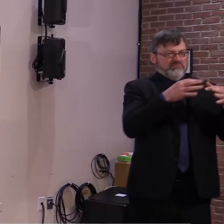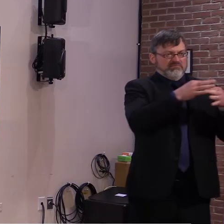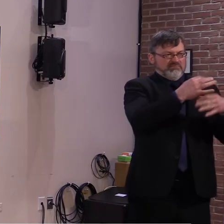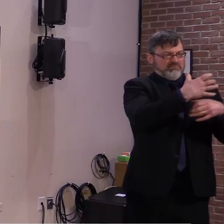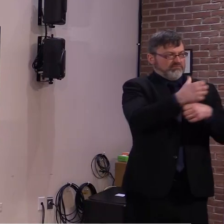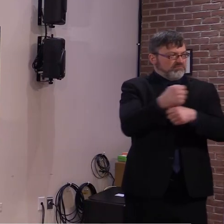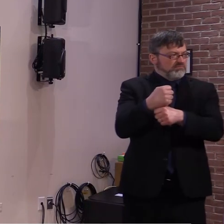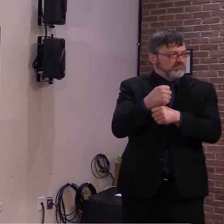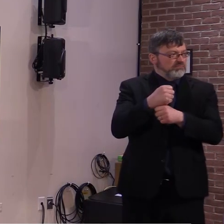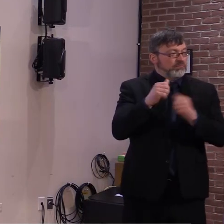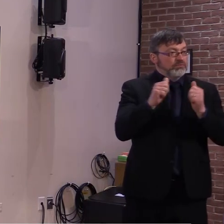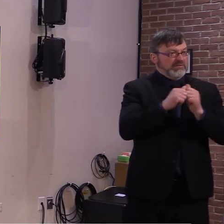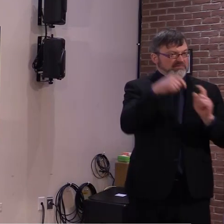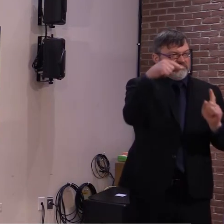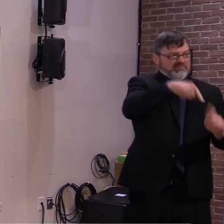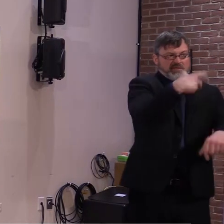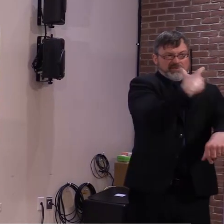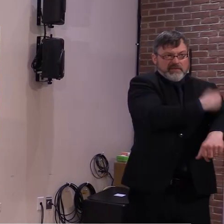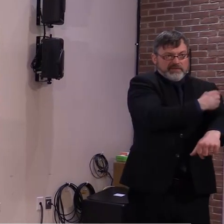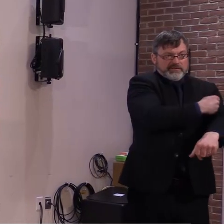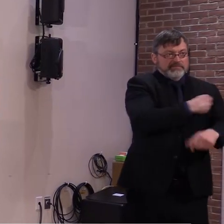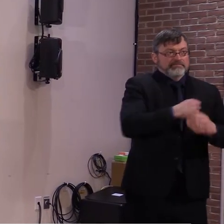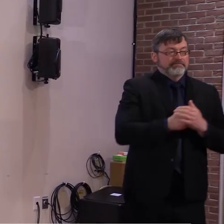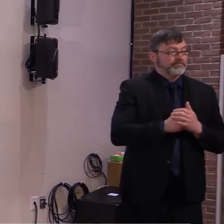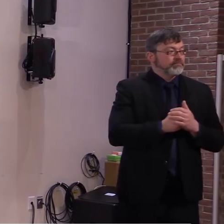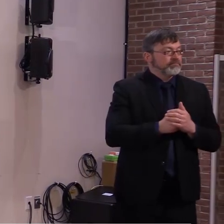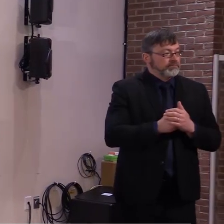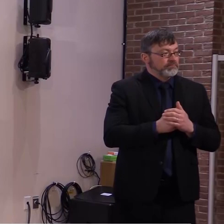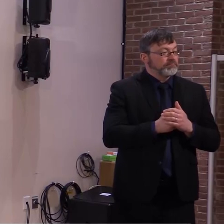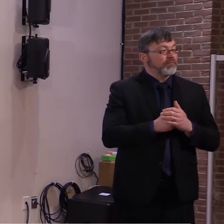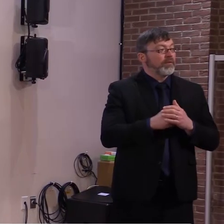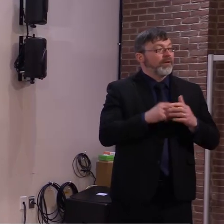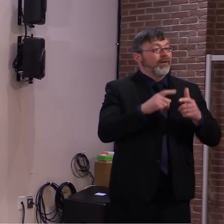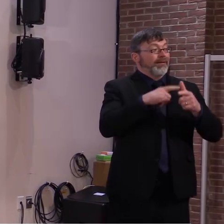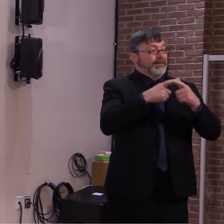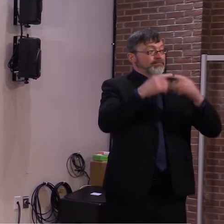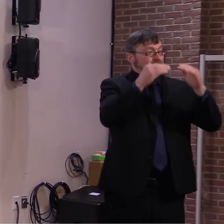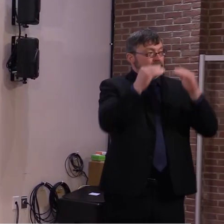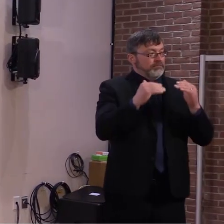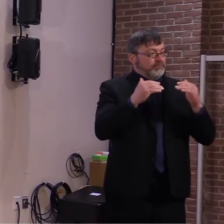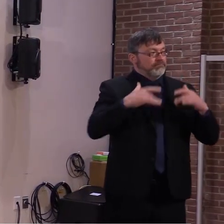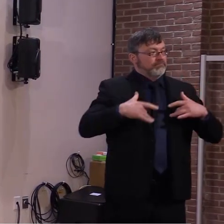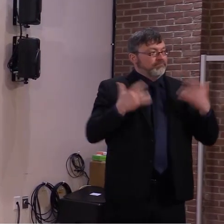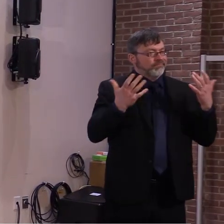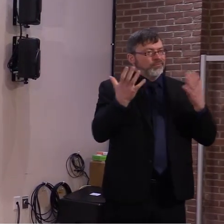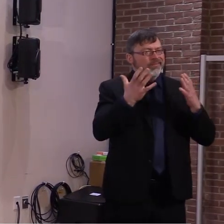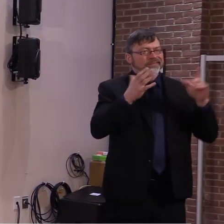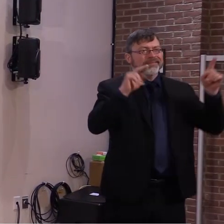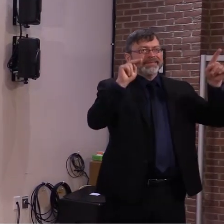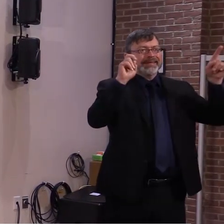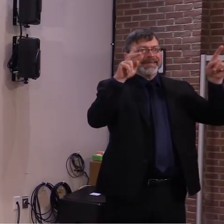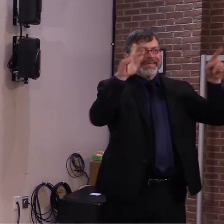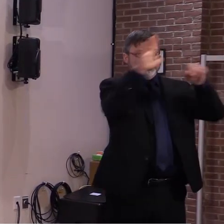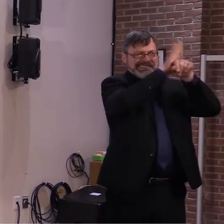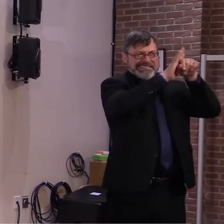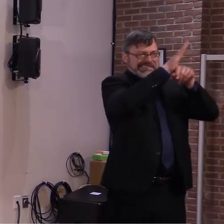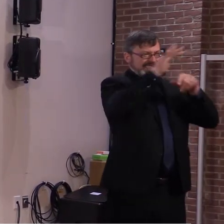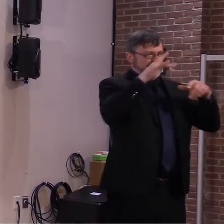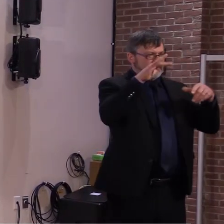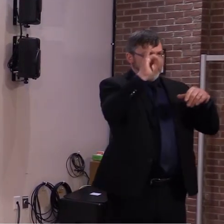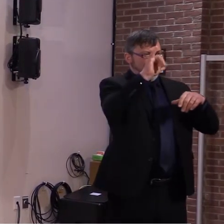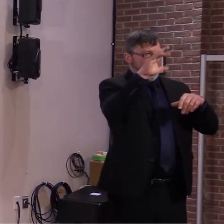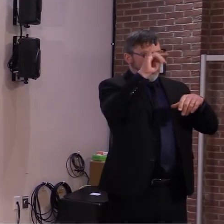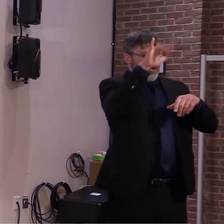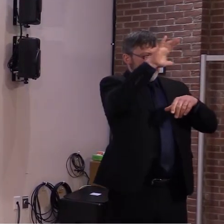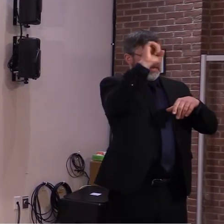program, as well as an update on our efforts in Essex County and the reopening of our senior center and